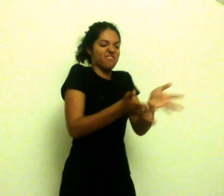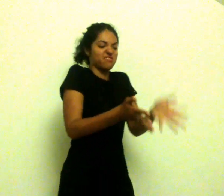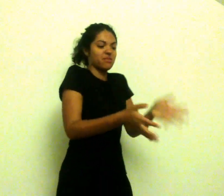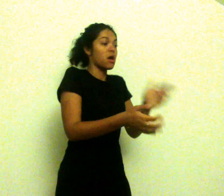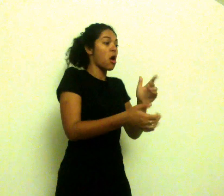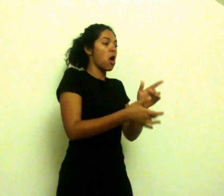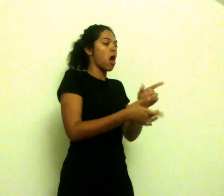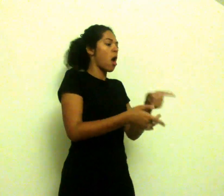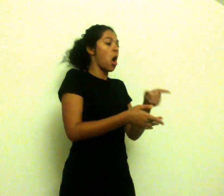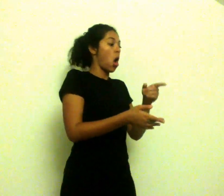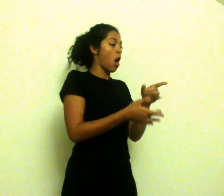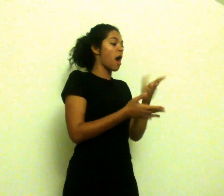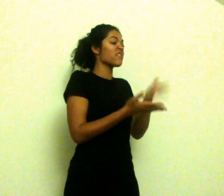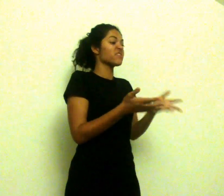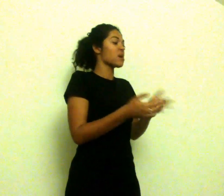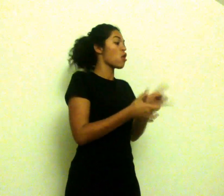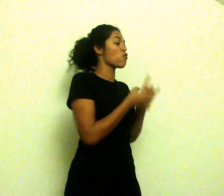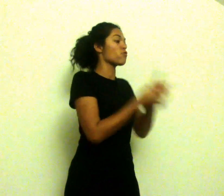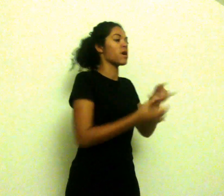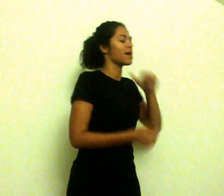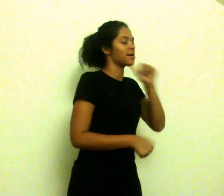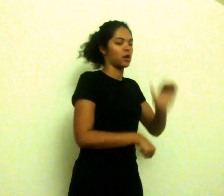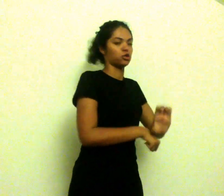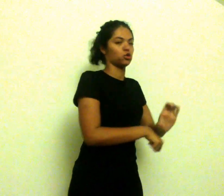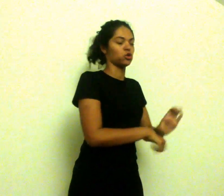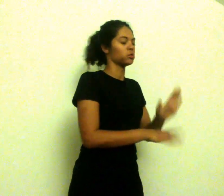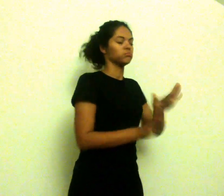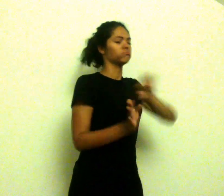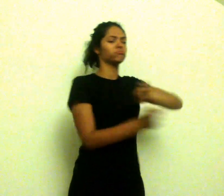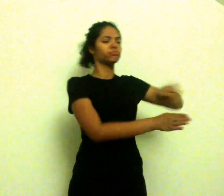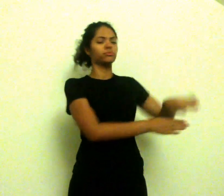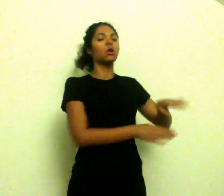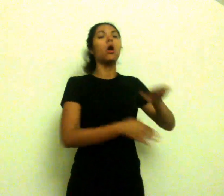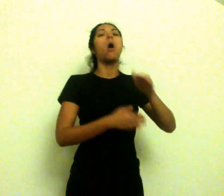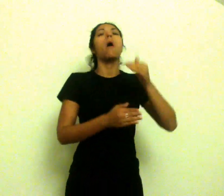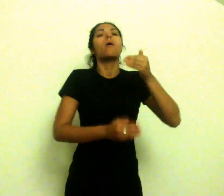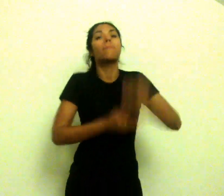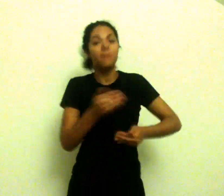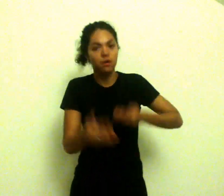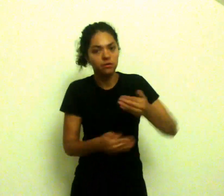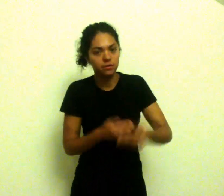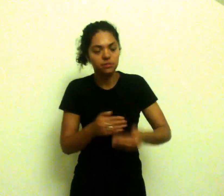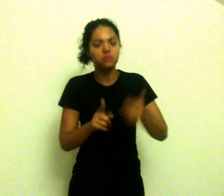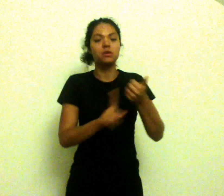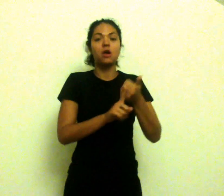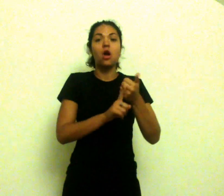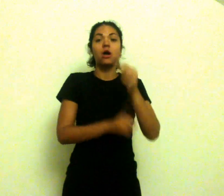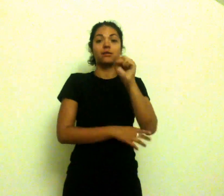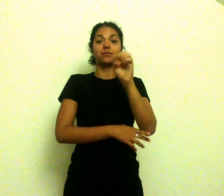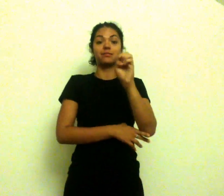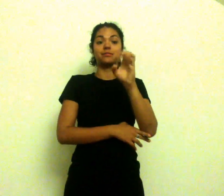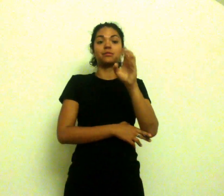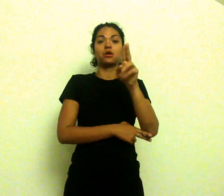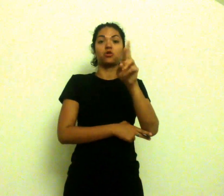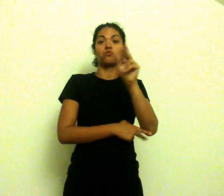I'm talking about secularization. And secularization is the process by which religious